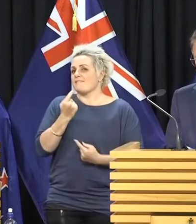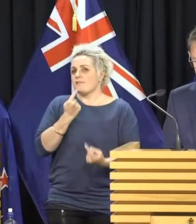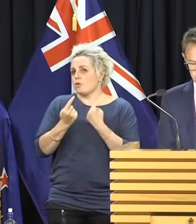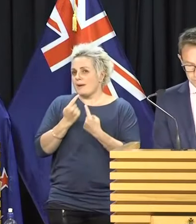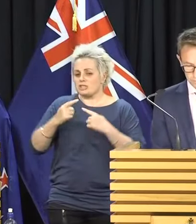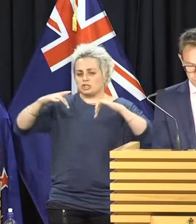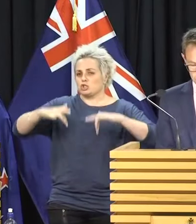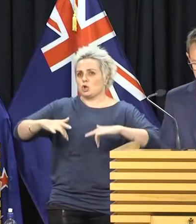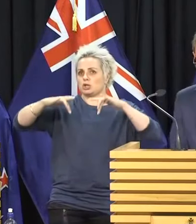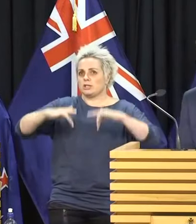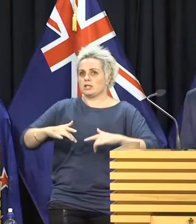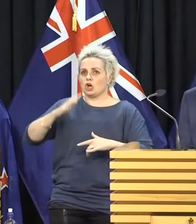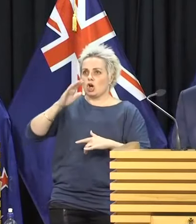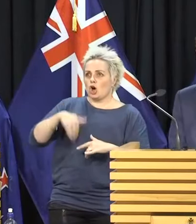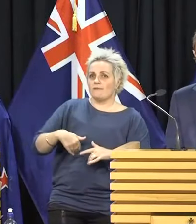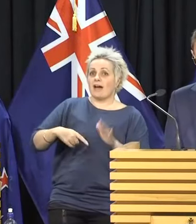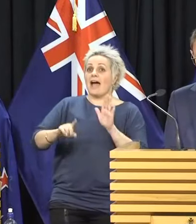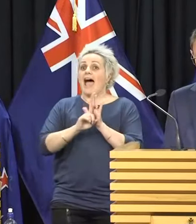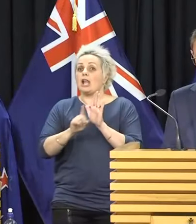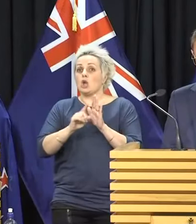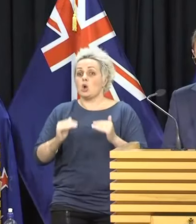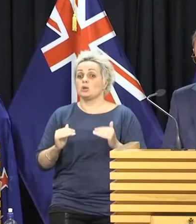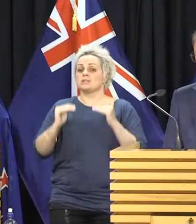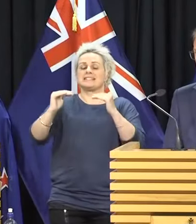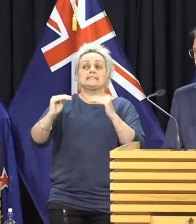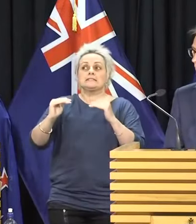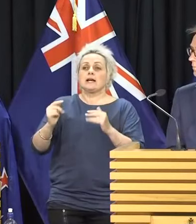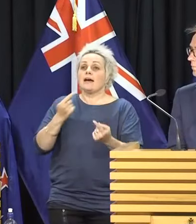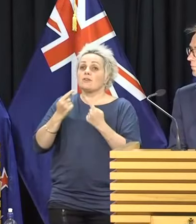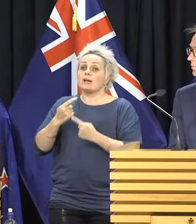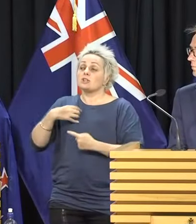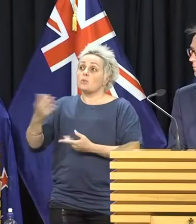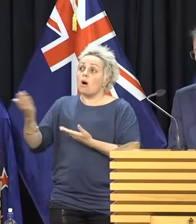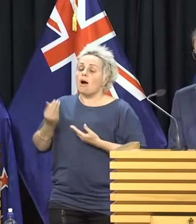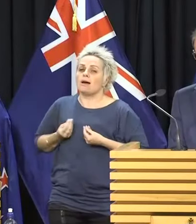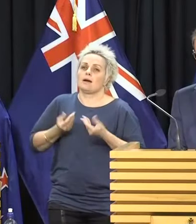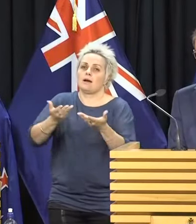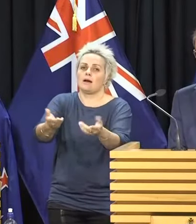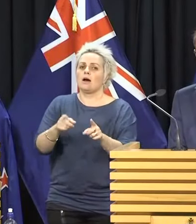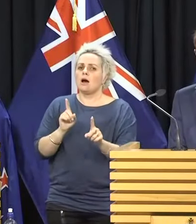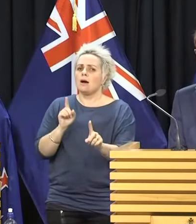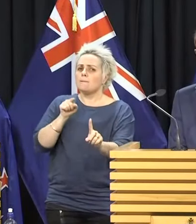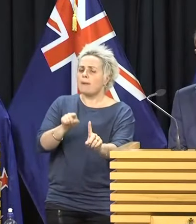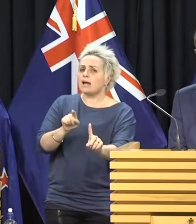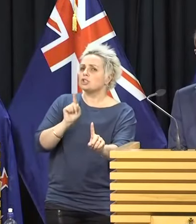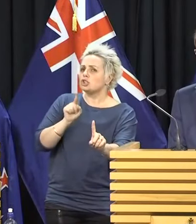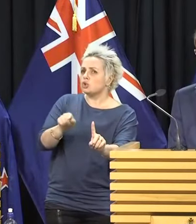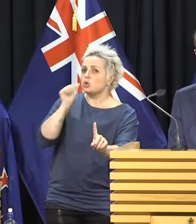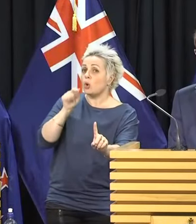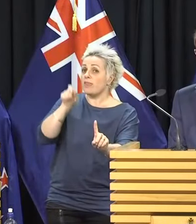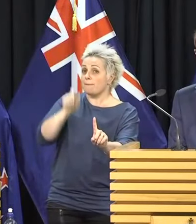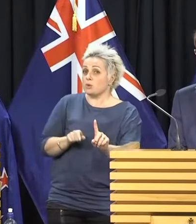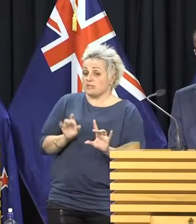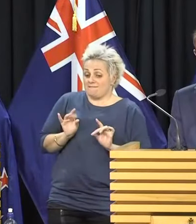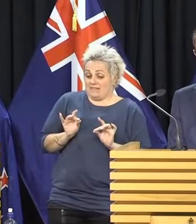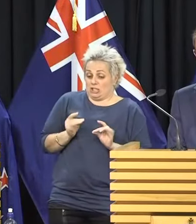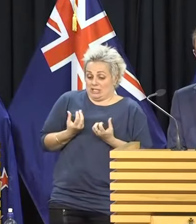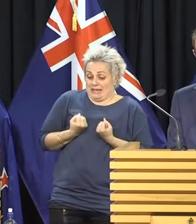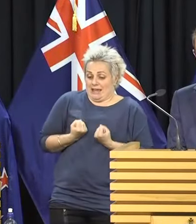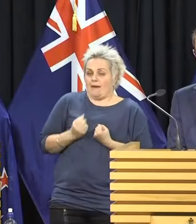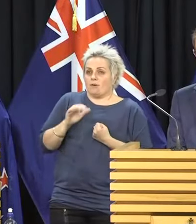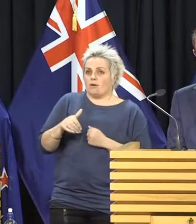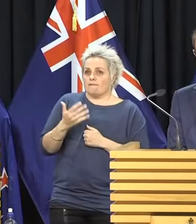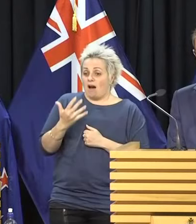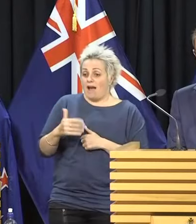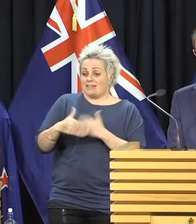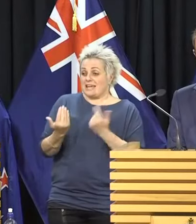at this point to make judgment calls on alert levels. As soon as we have that information, of course, we will share it. But you do know that this person was infectious up to 5